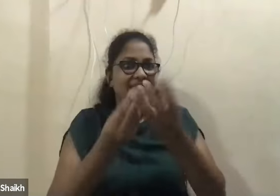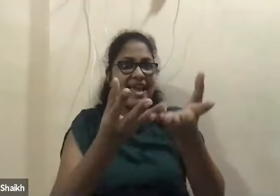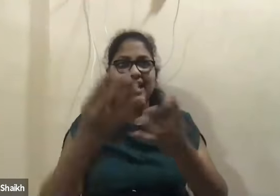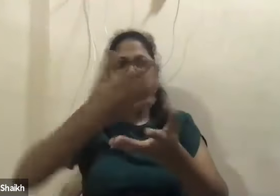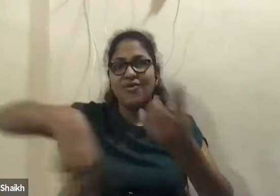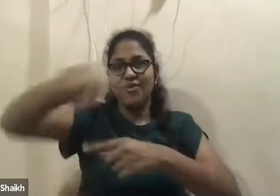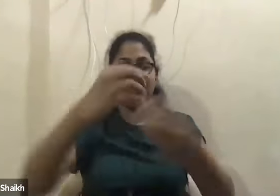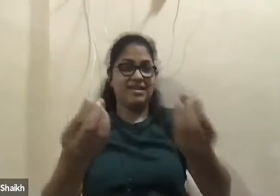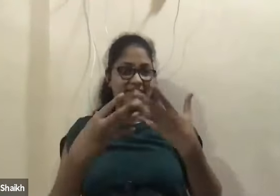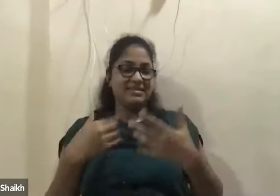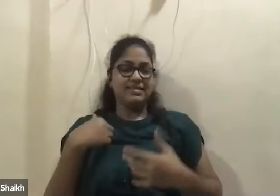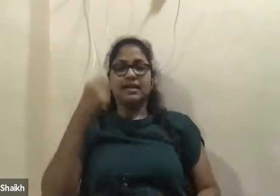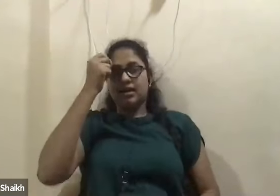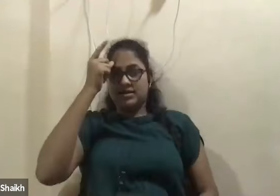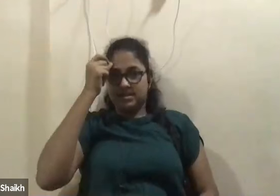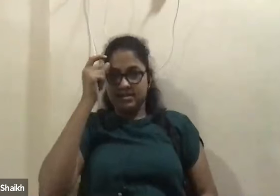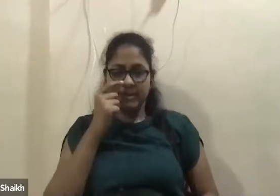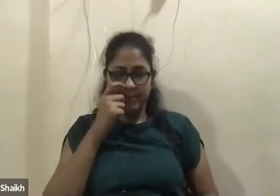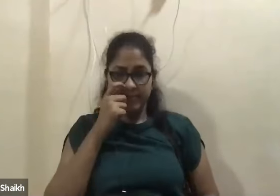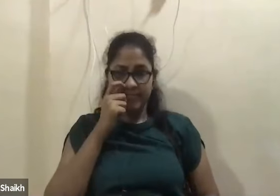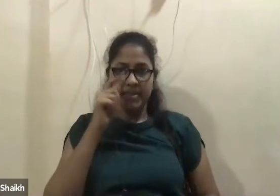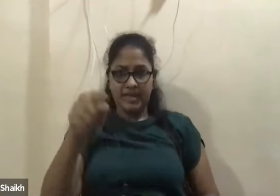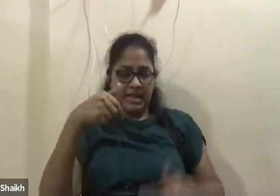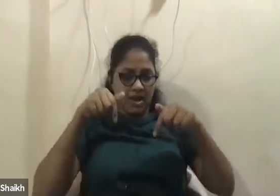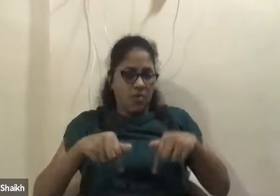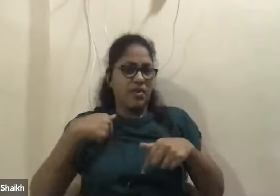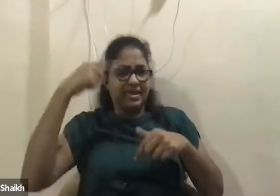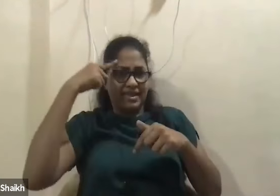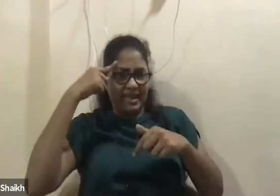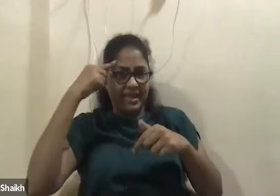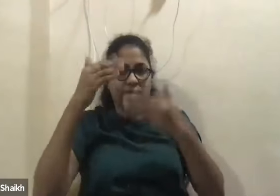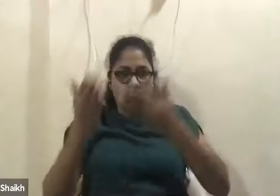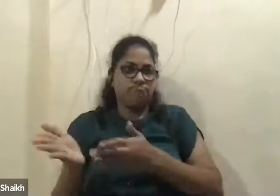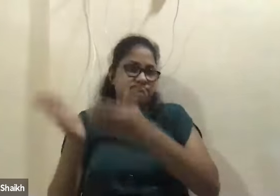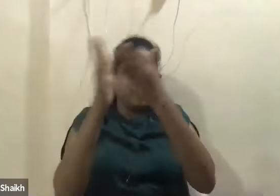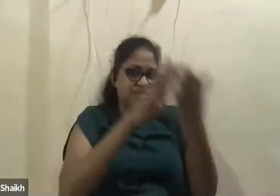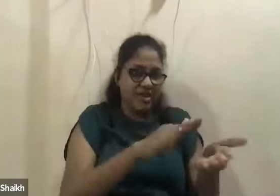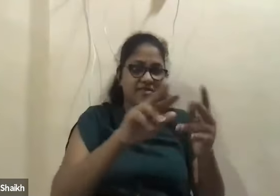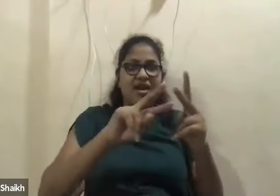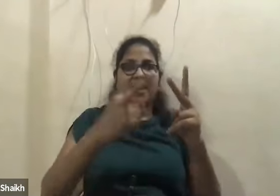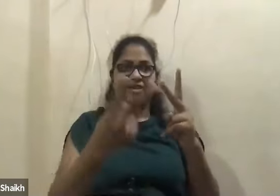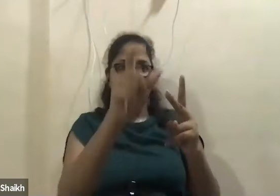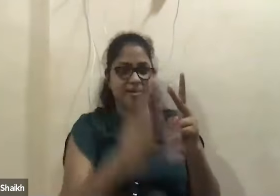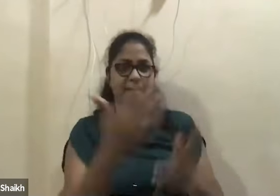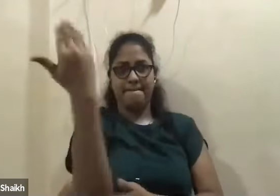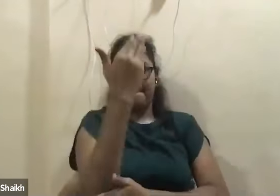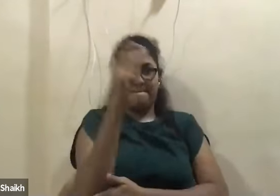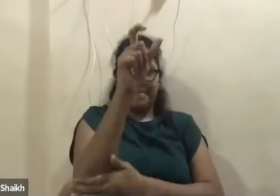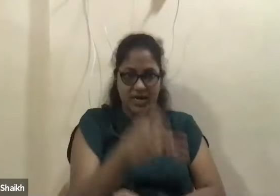And I think we move on to the next speaker, and then we will have question and answer sessions. Meanwhile,